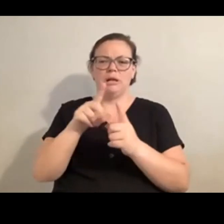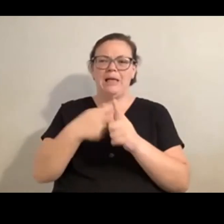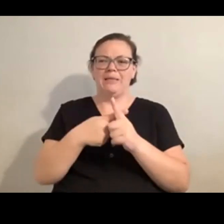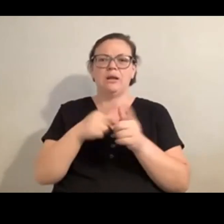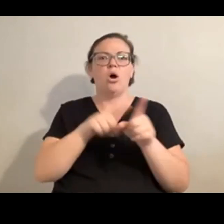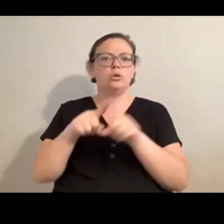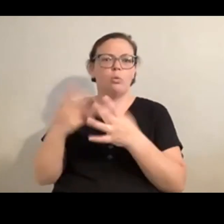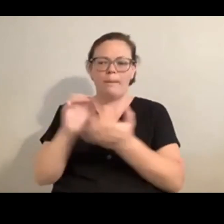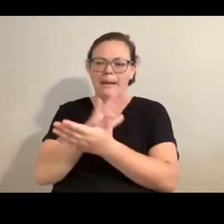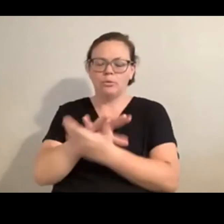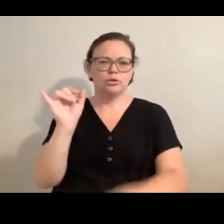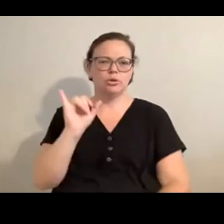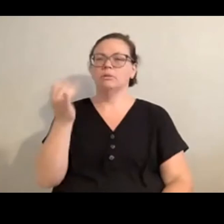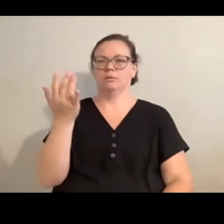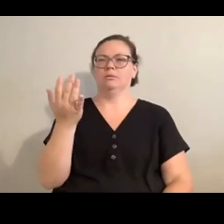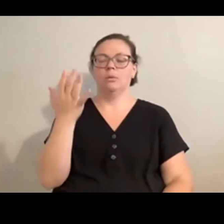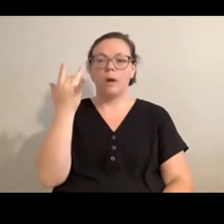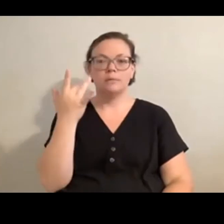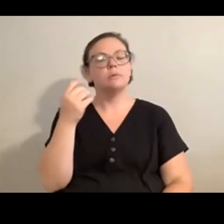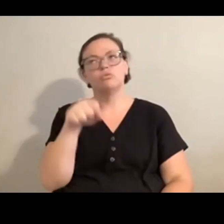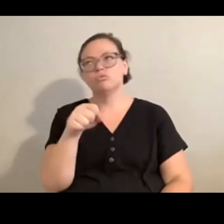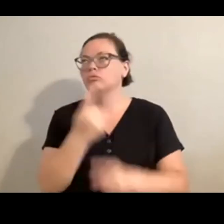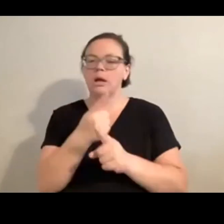as well, right? All of that.